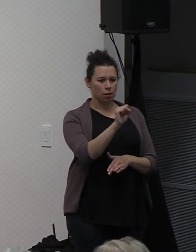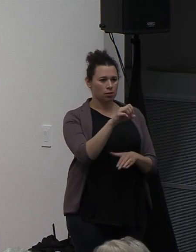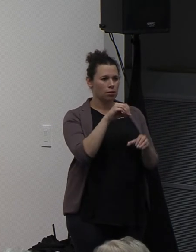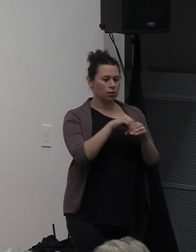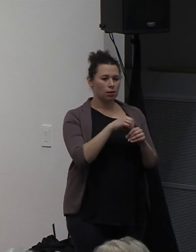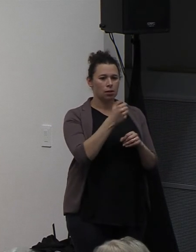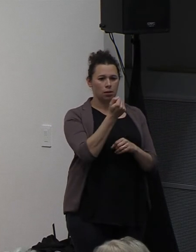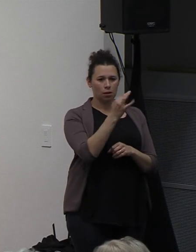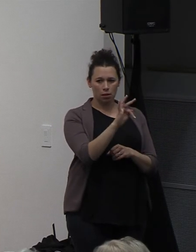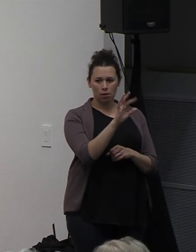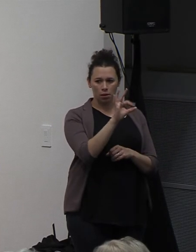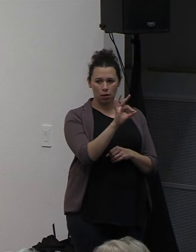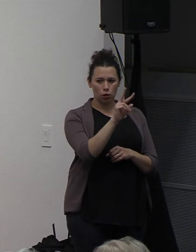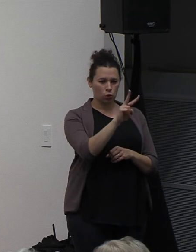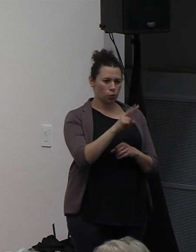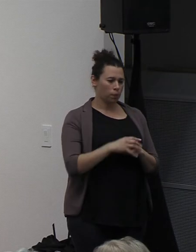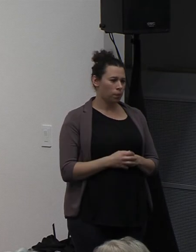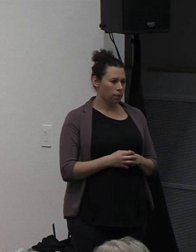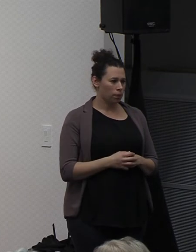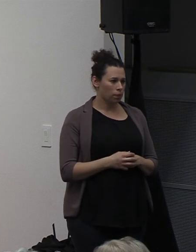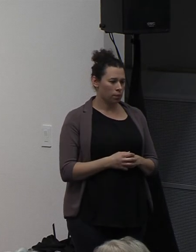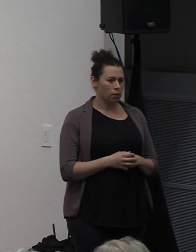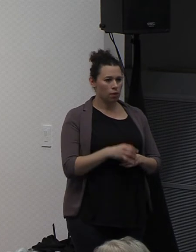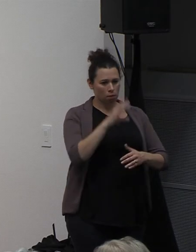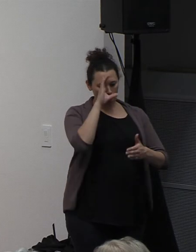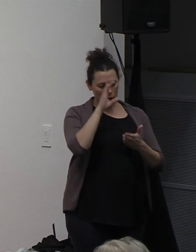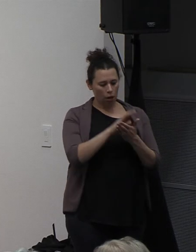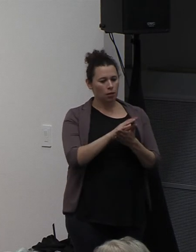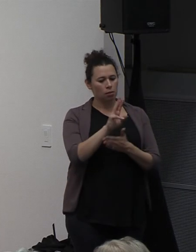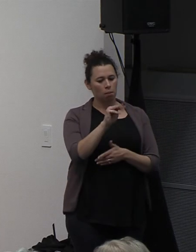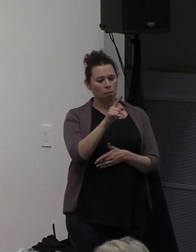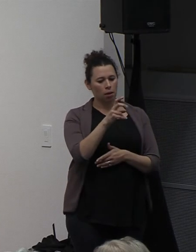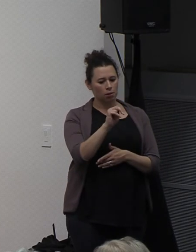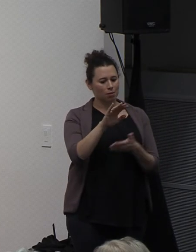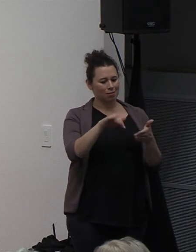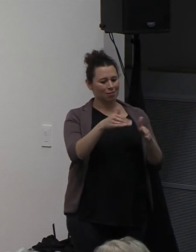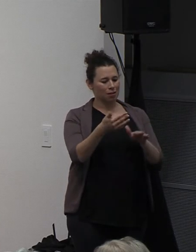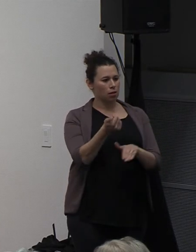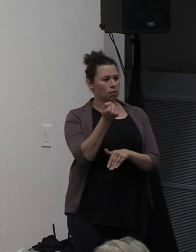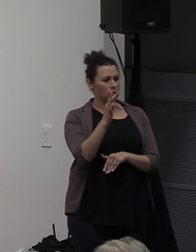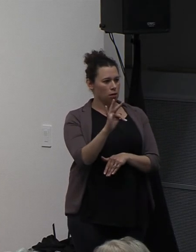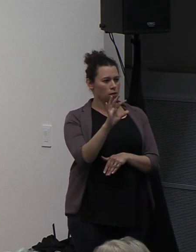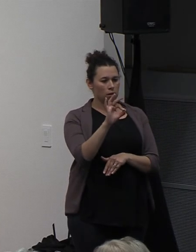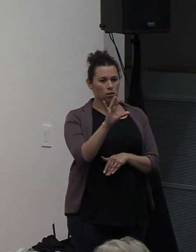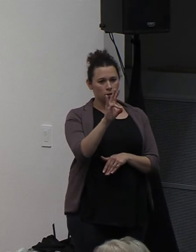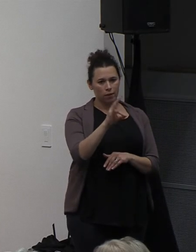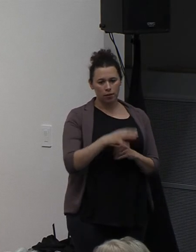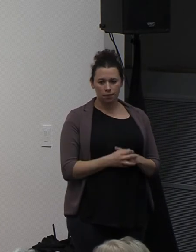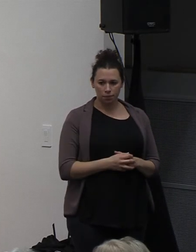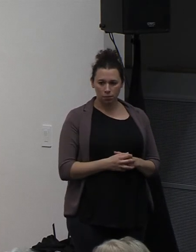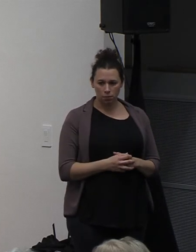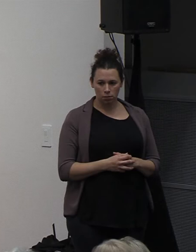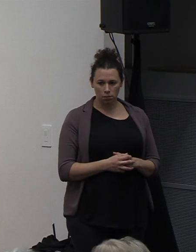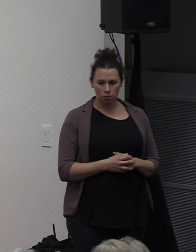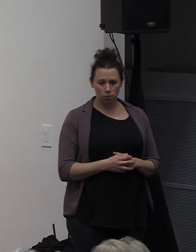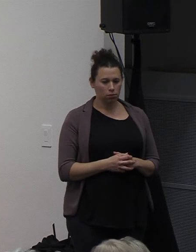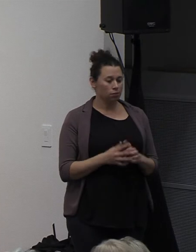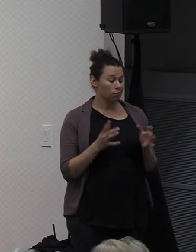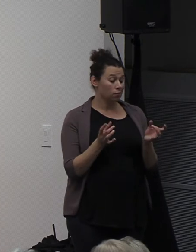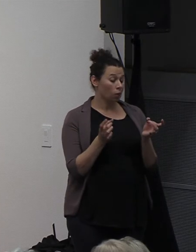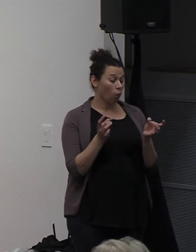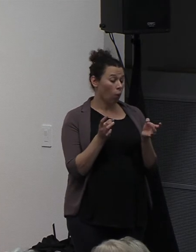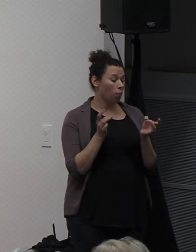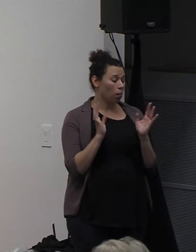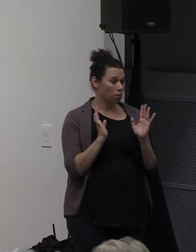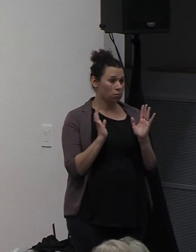1992. My husband Milton died in 1997. It is horrible